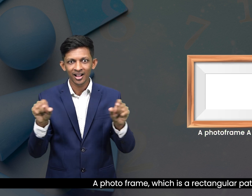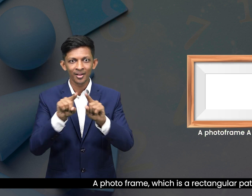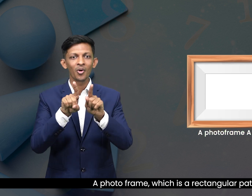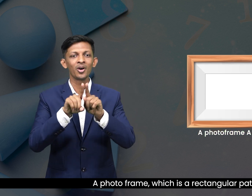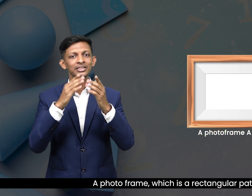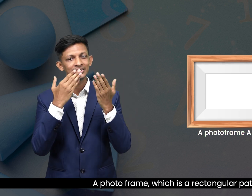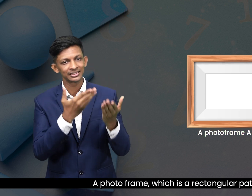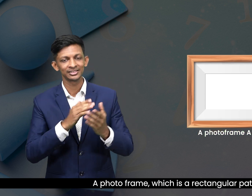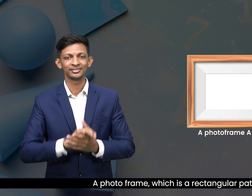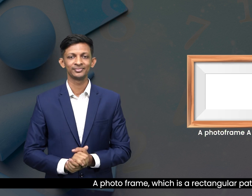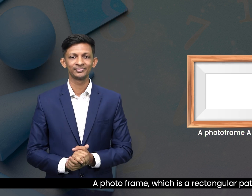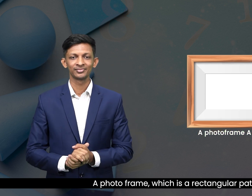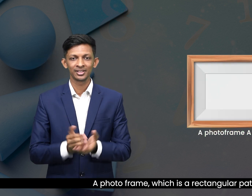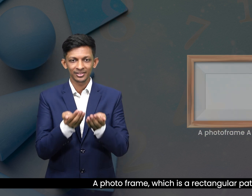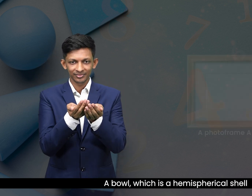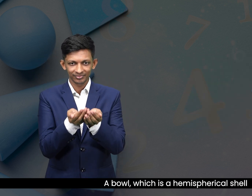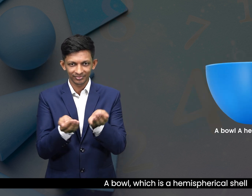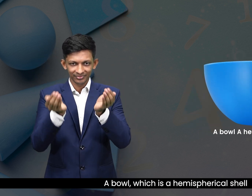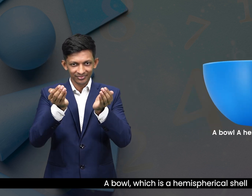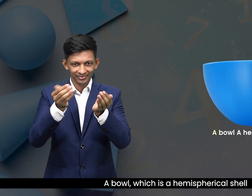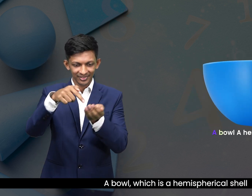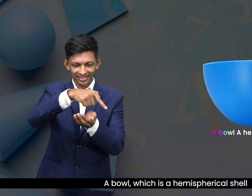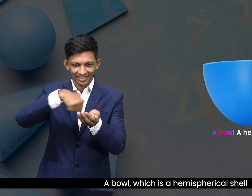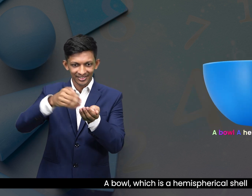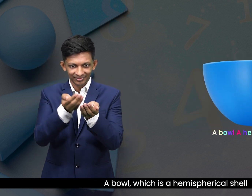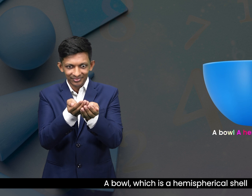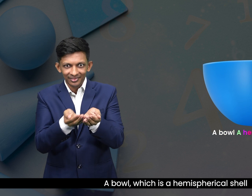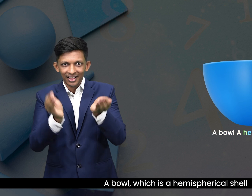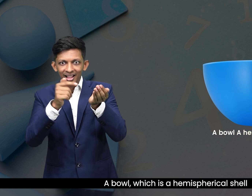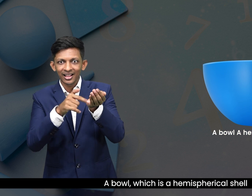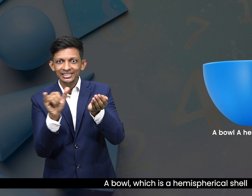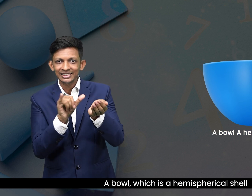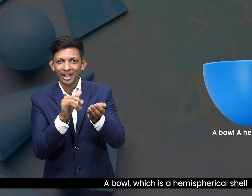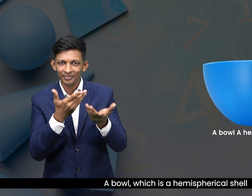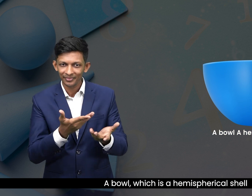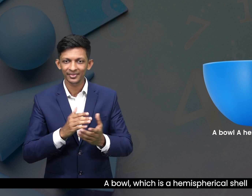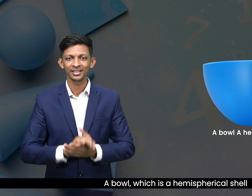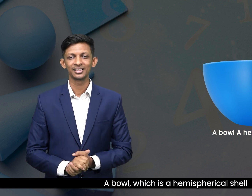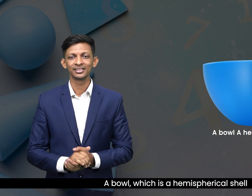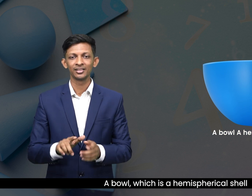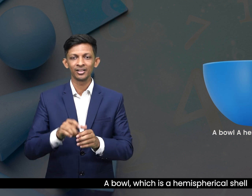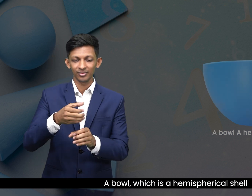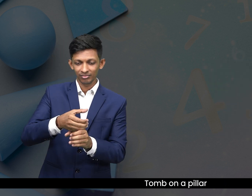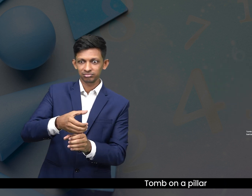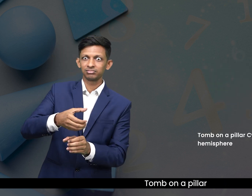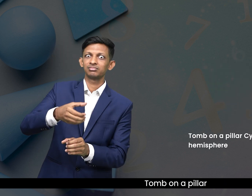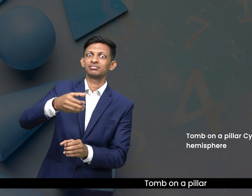rectangular path, a bowl which is a hemispherical shell, tomb on a